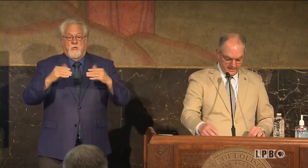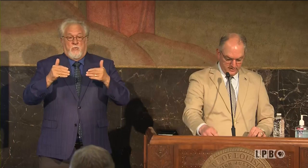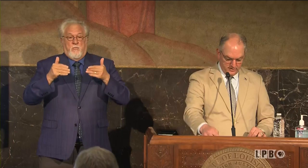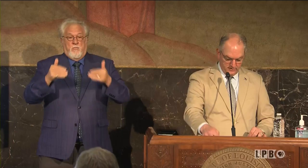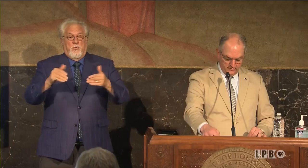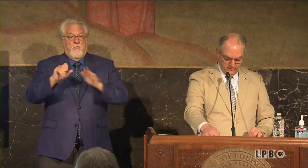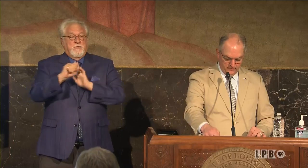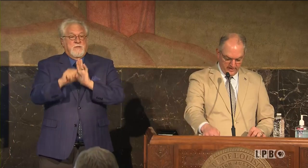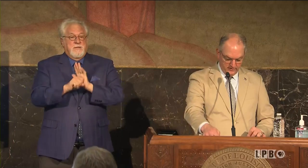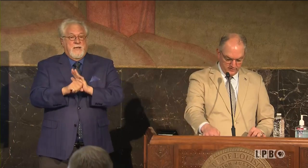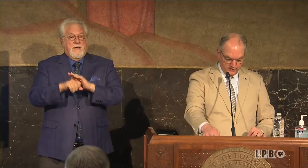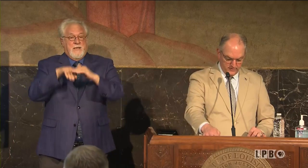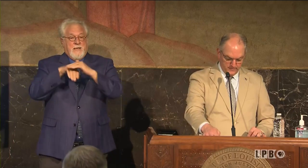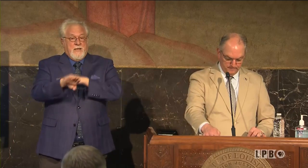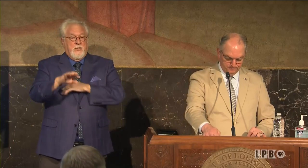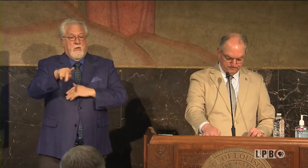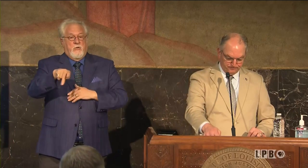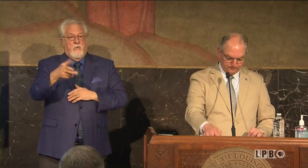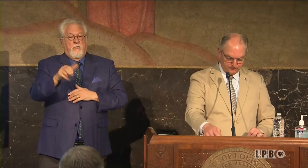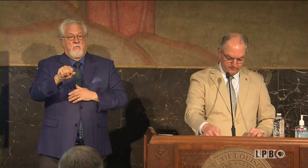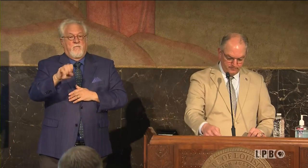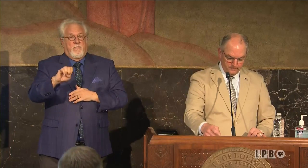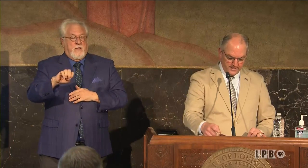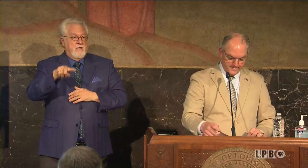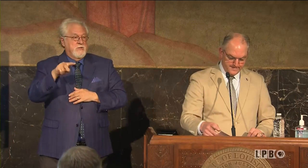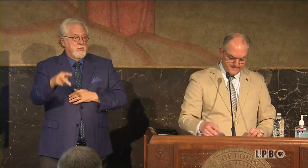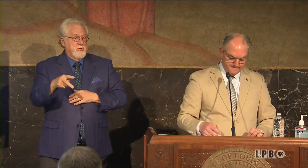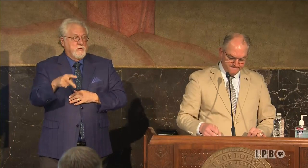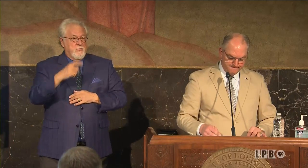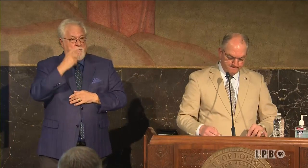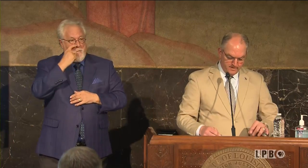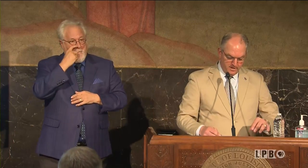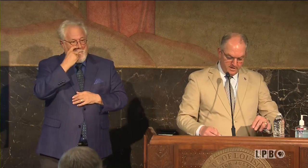state into phase 2.